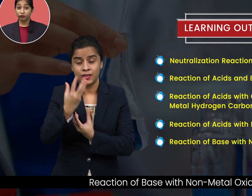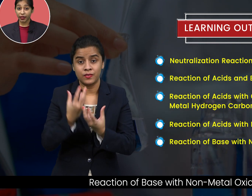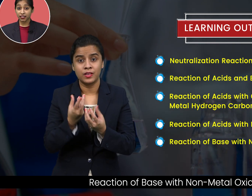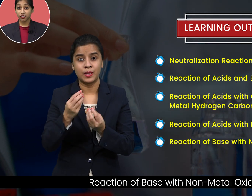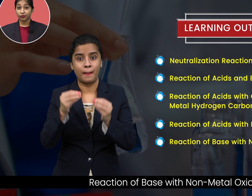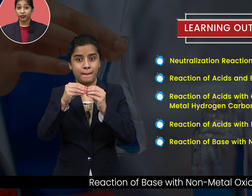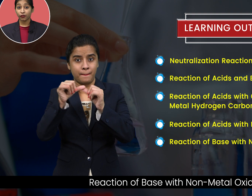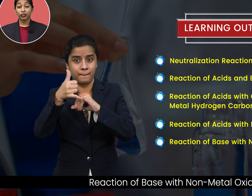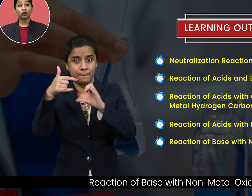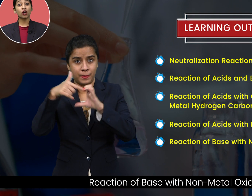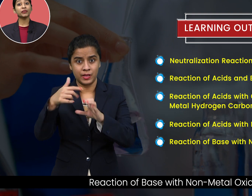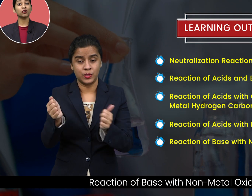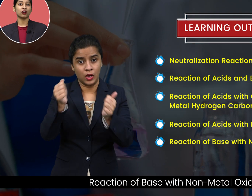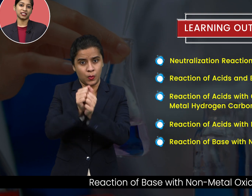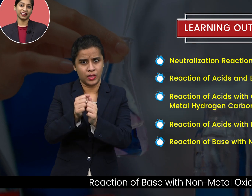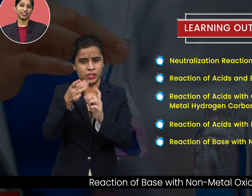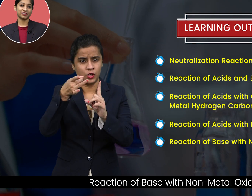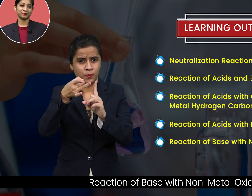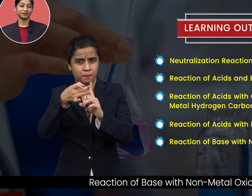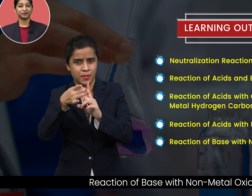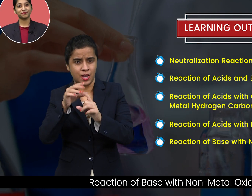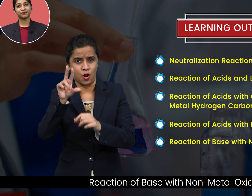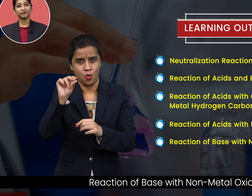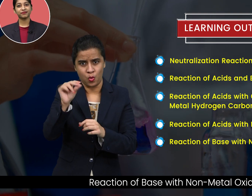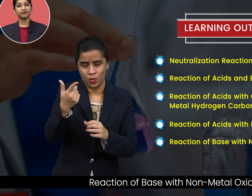reaction of base with non-metal oxide.